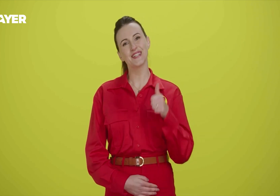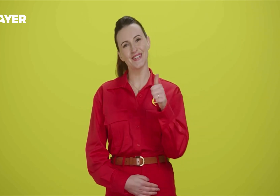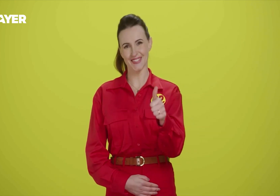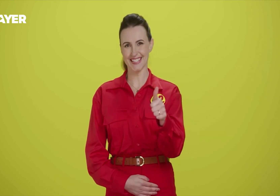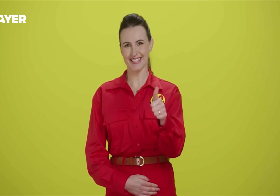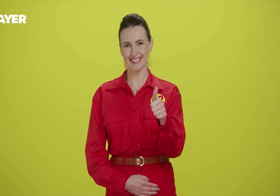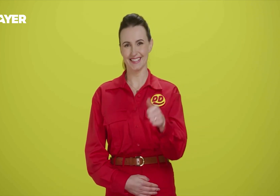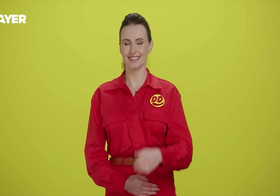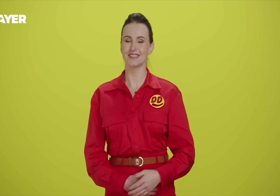Good.